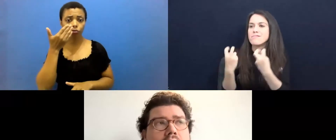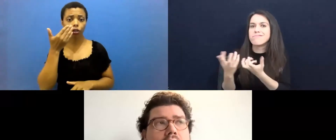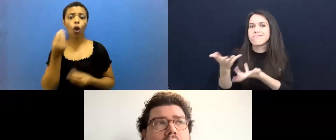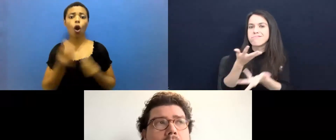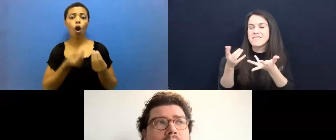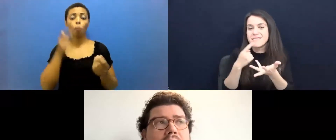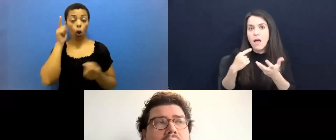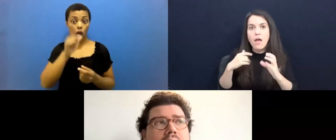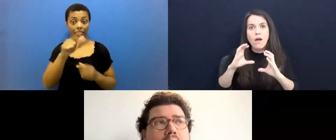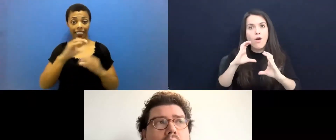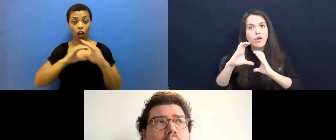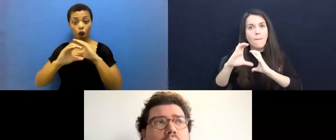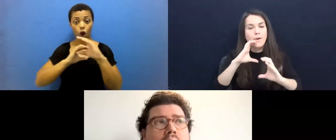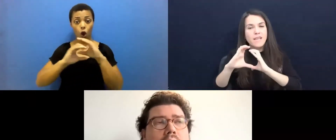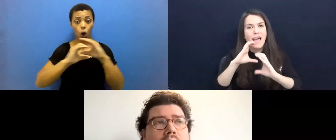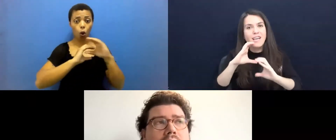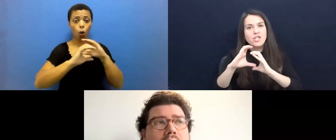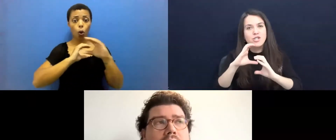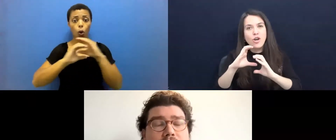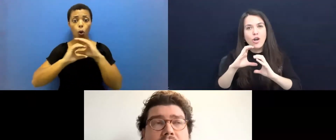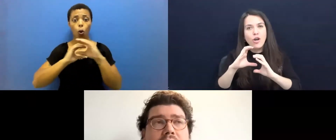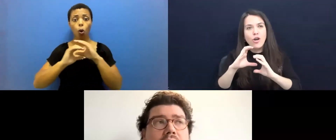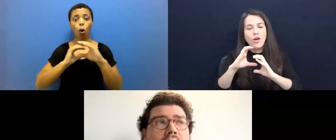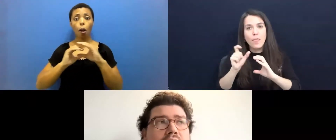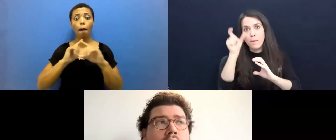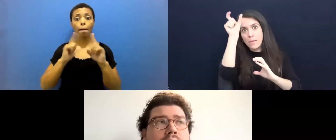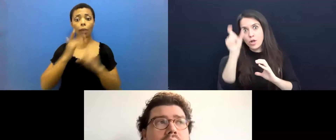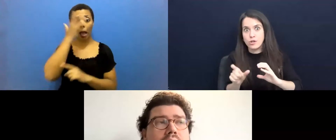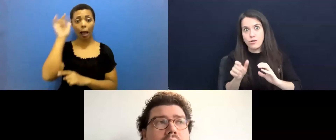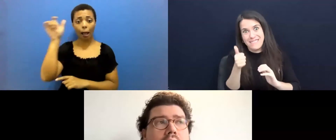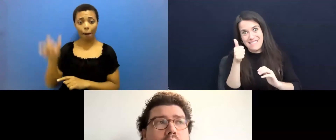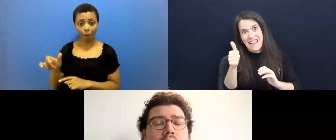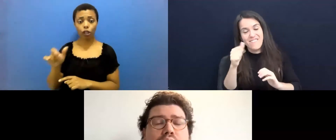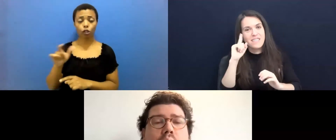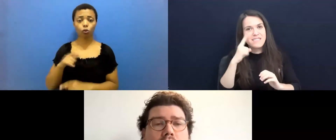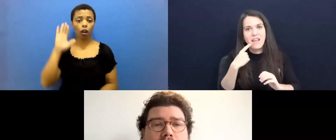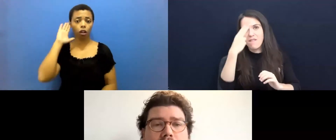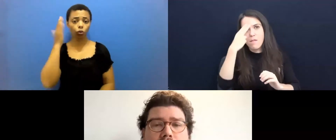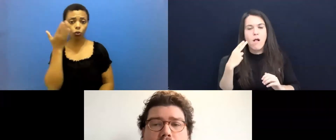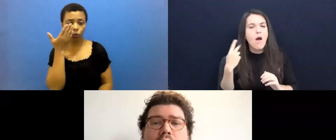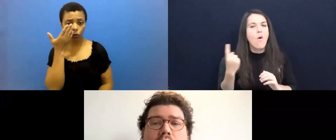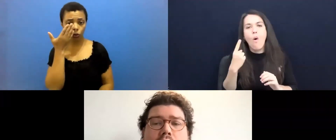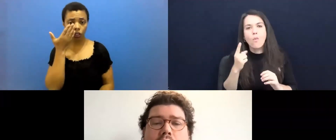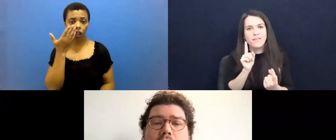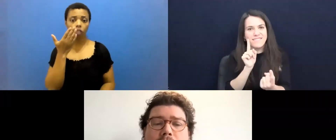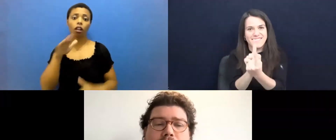communication by someone who is deafblind is always one-to-one, you